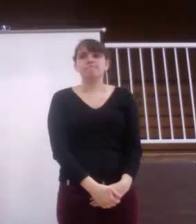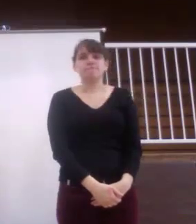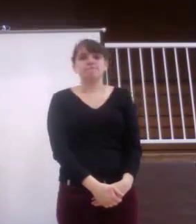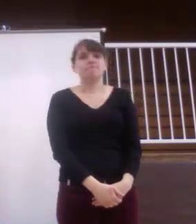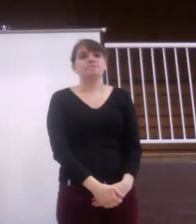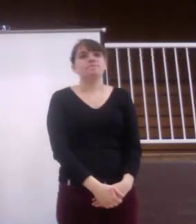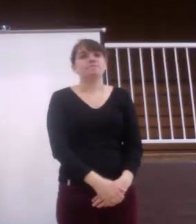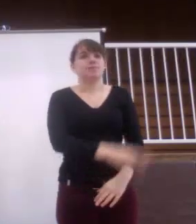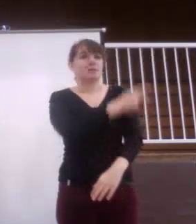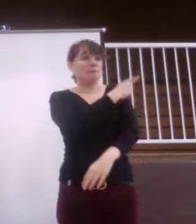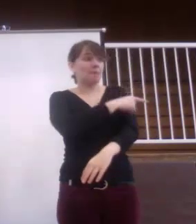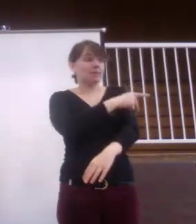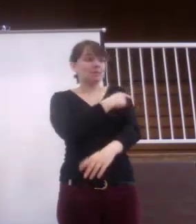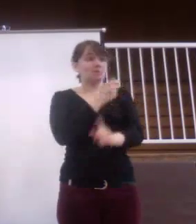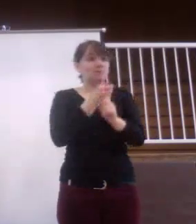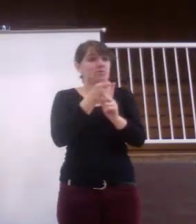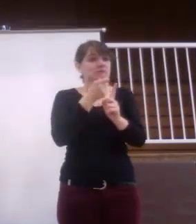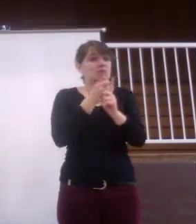Patients near the end of life